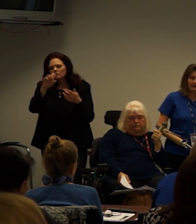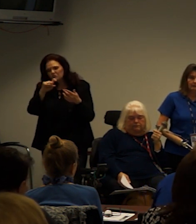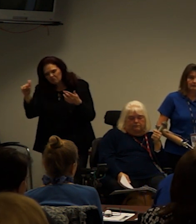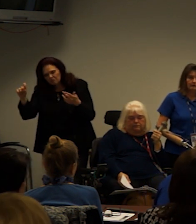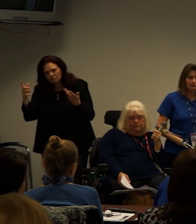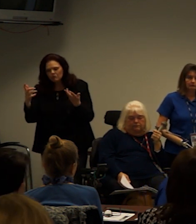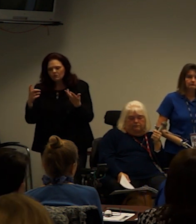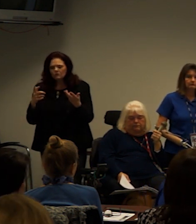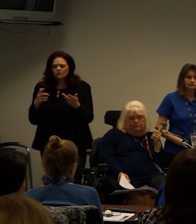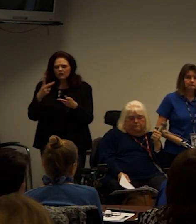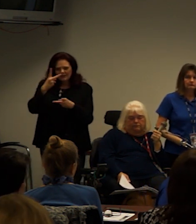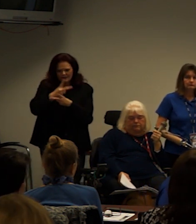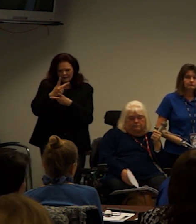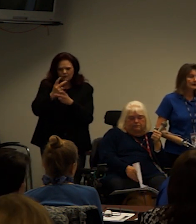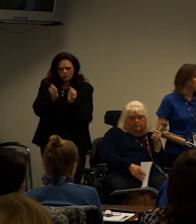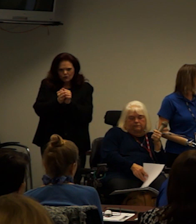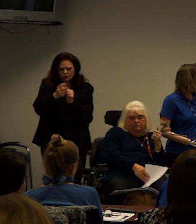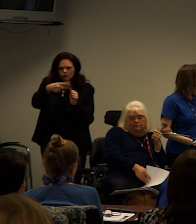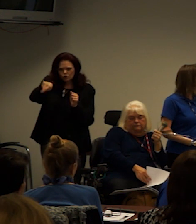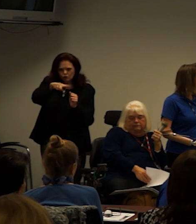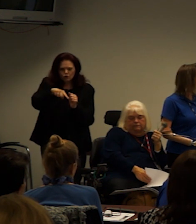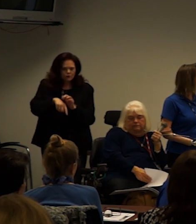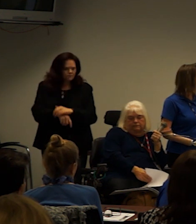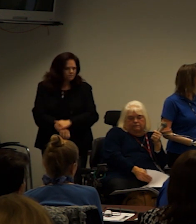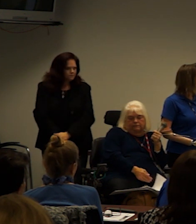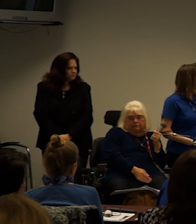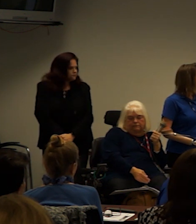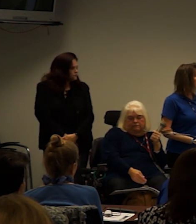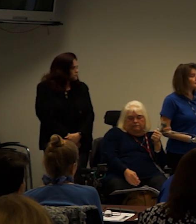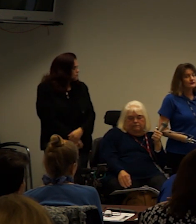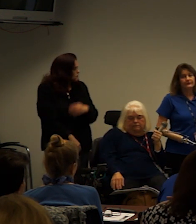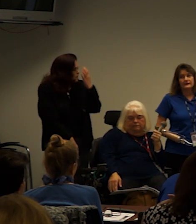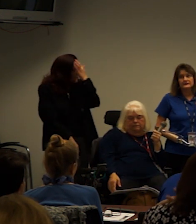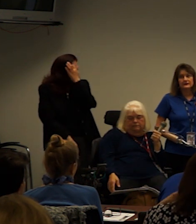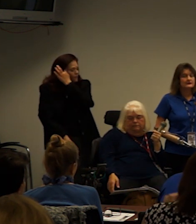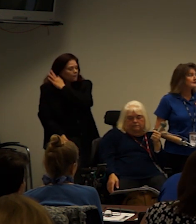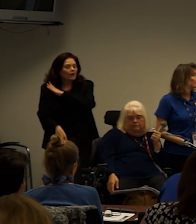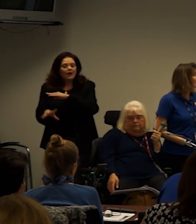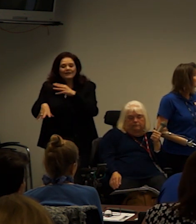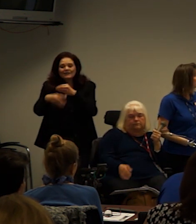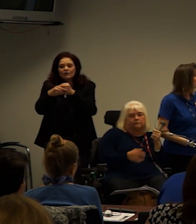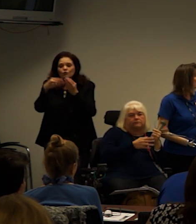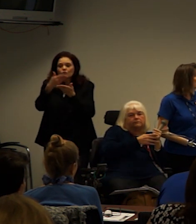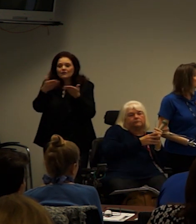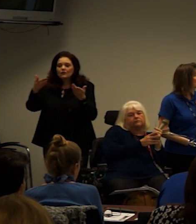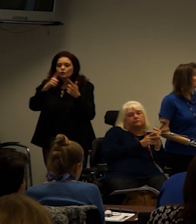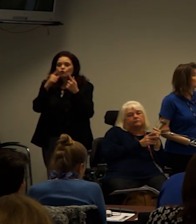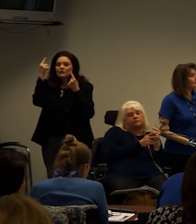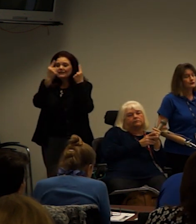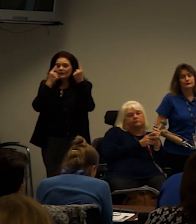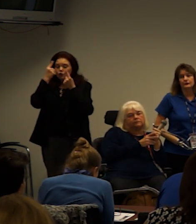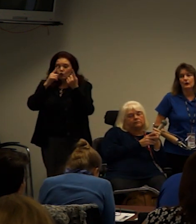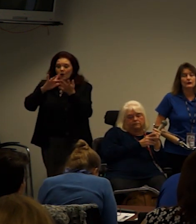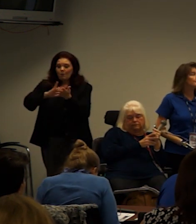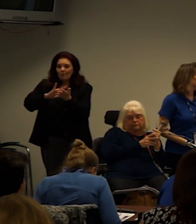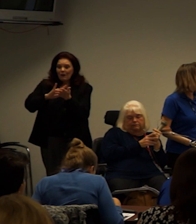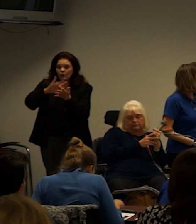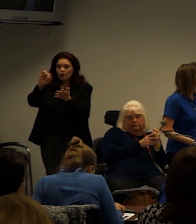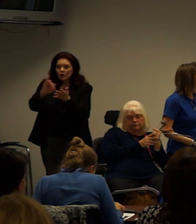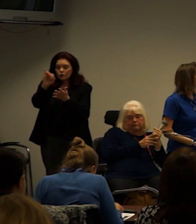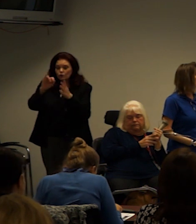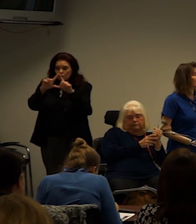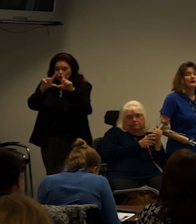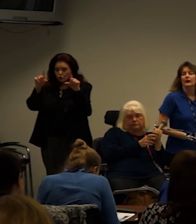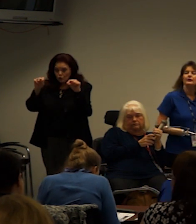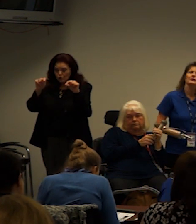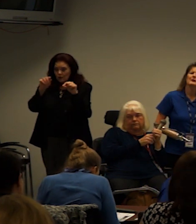can keep that with you. Okay? All right. Additional things to consider. Medical insurance cards,